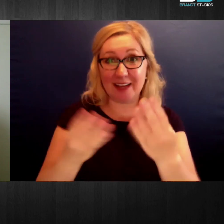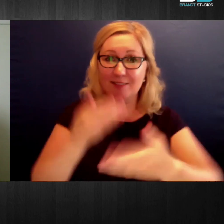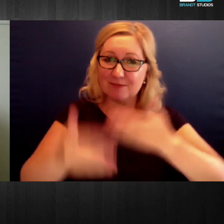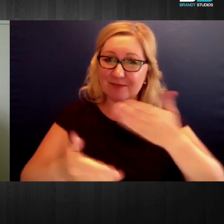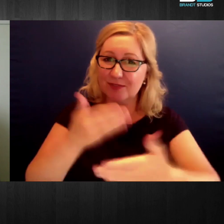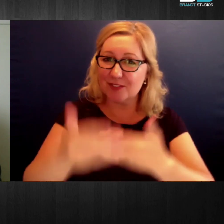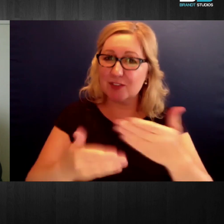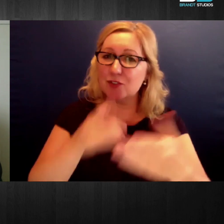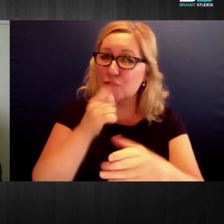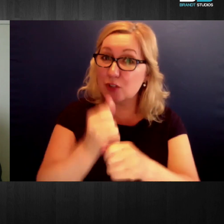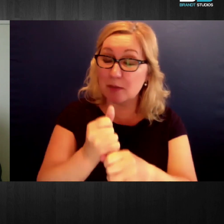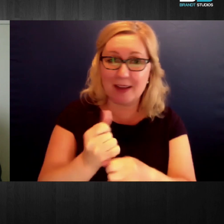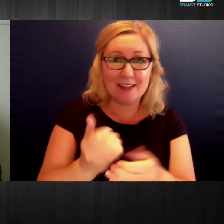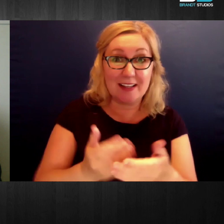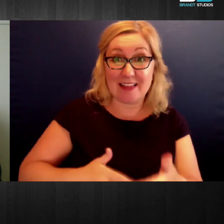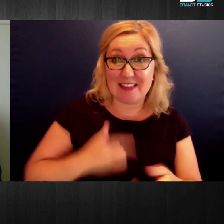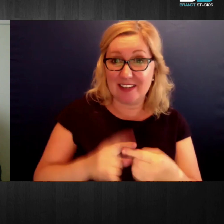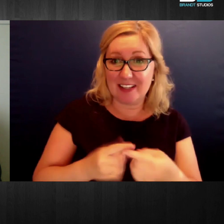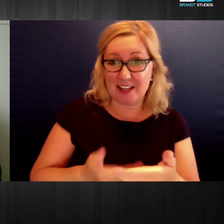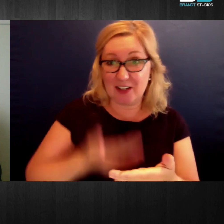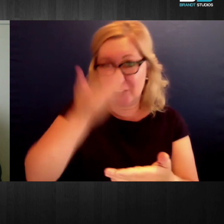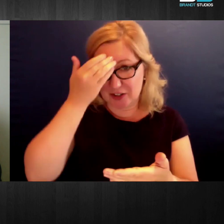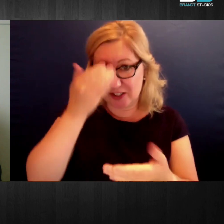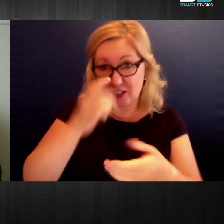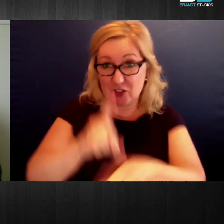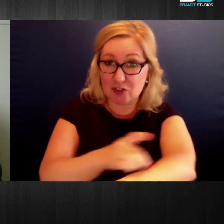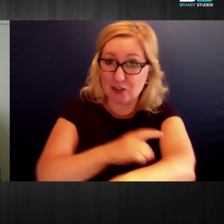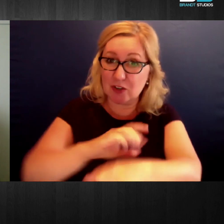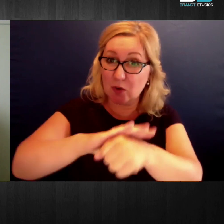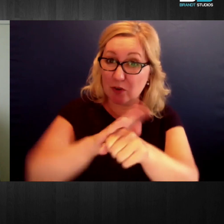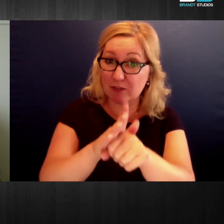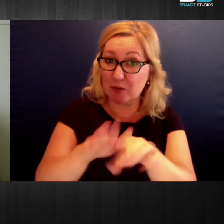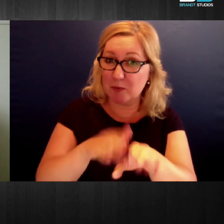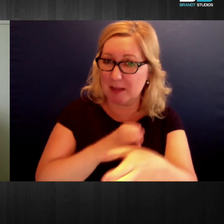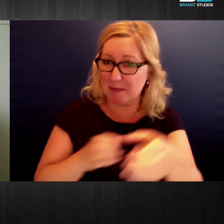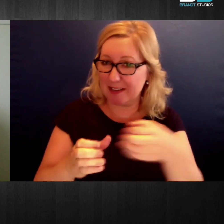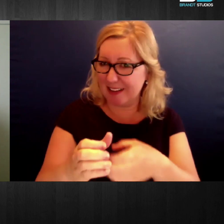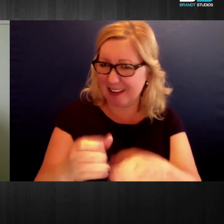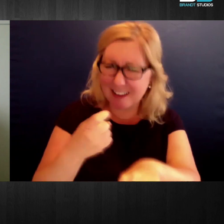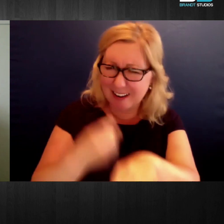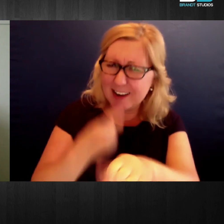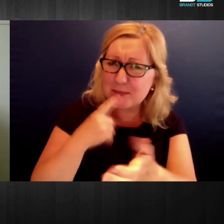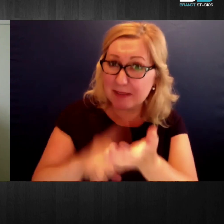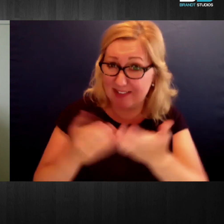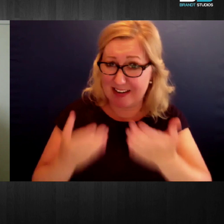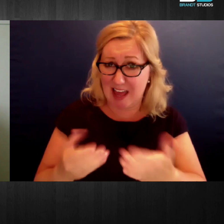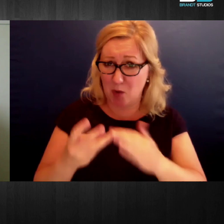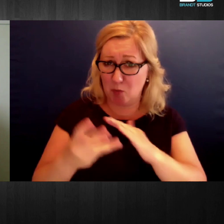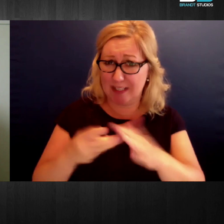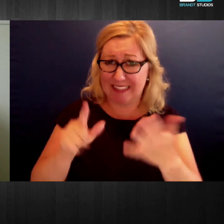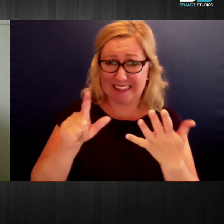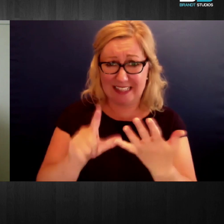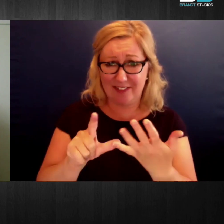got 7 sessions going, and we're almost there to 12. So I wanted to mention this is a joint effort between